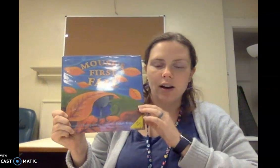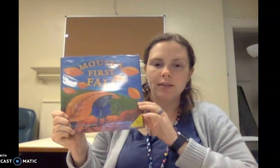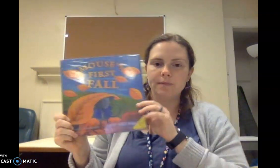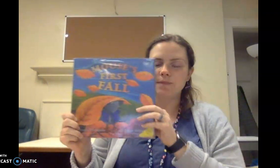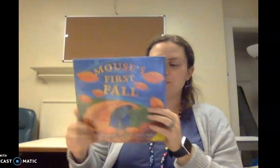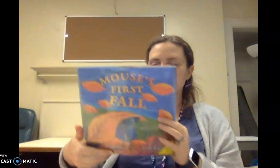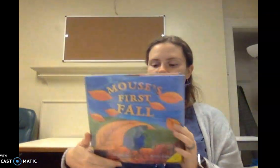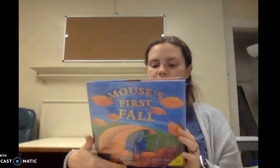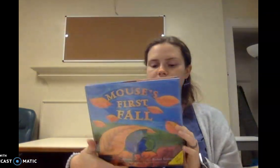Fall.